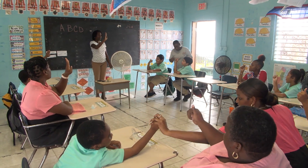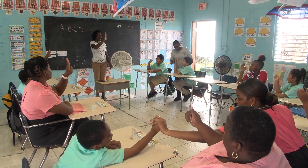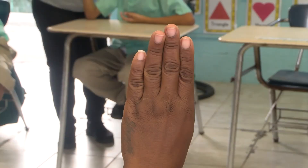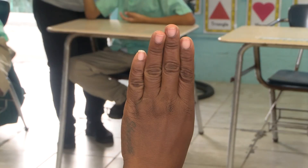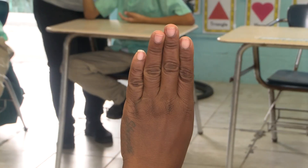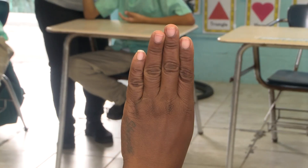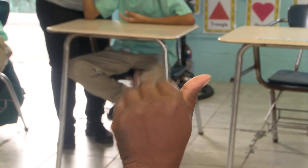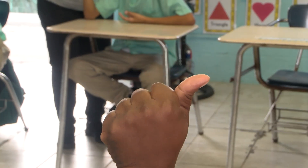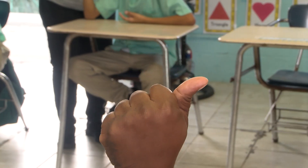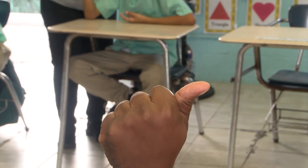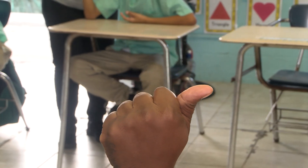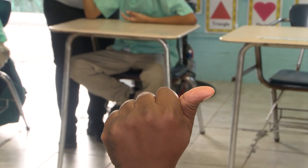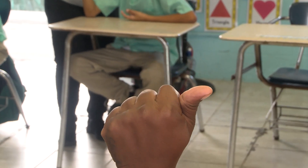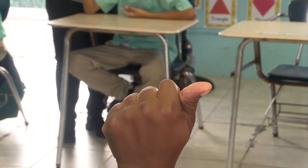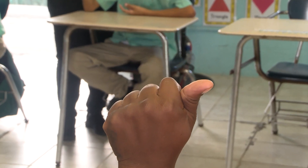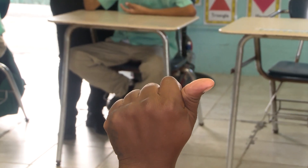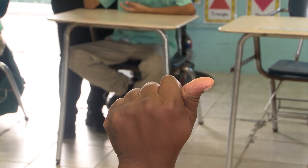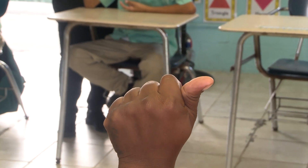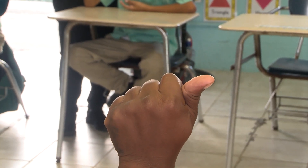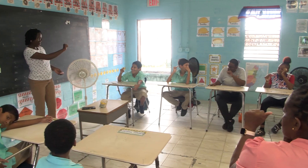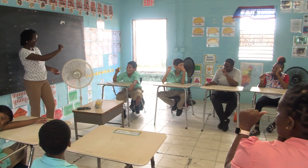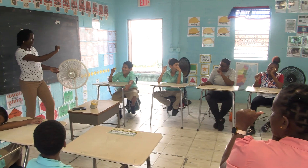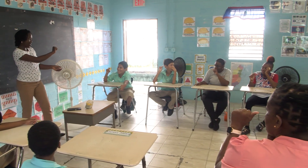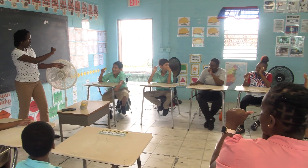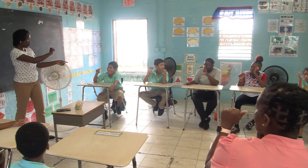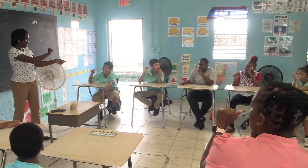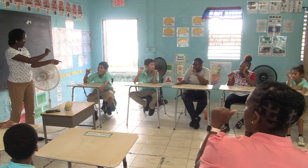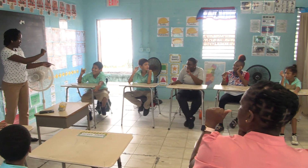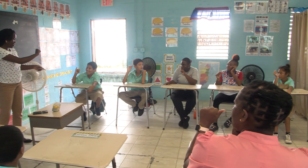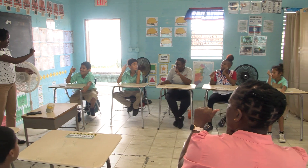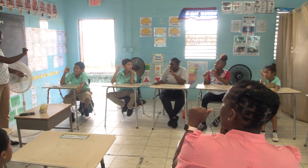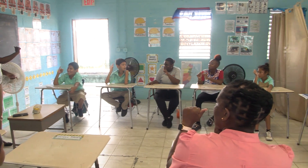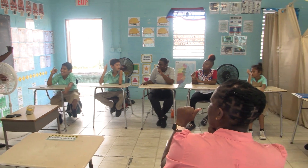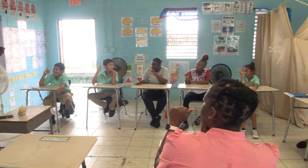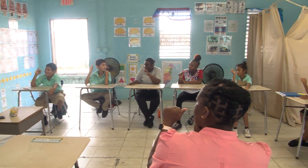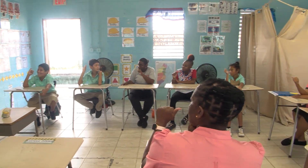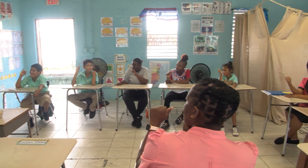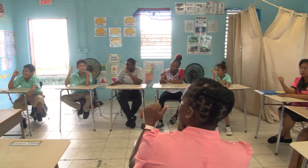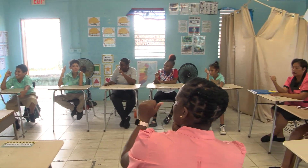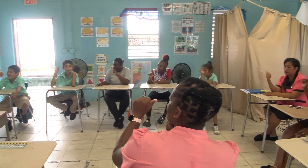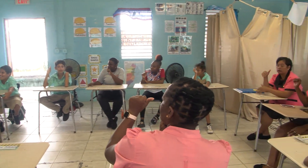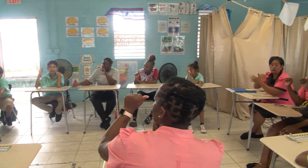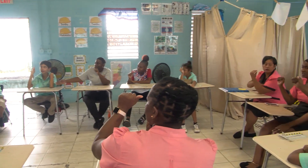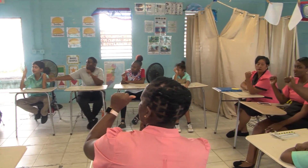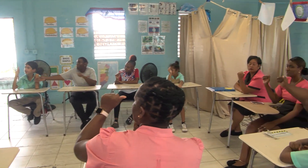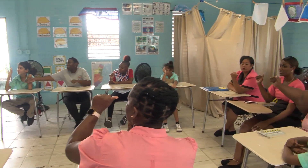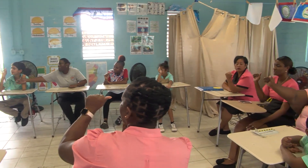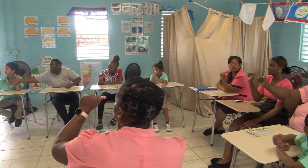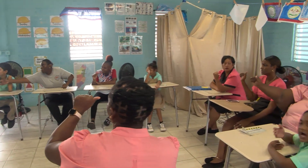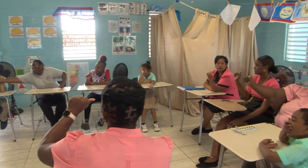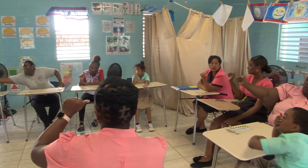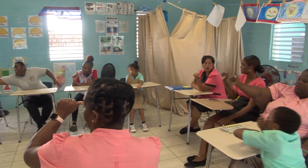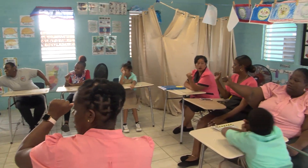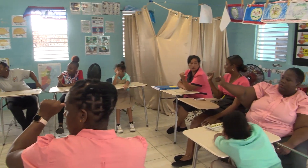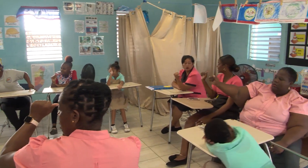to Jamaica and she came back with information of how to assist. And so when the school actually started, it started off